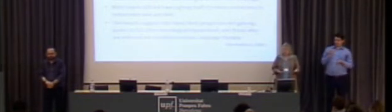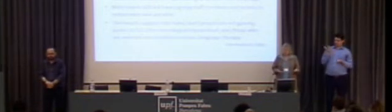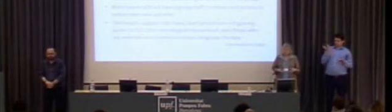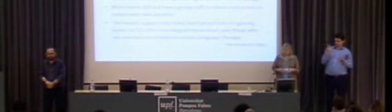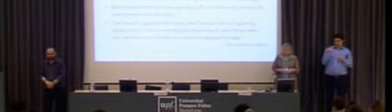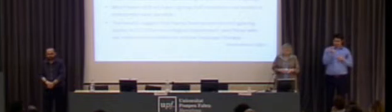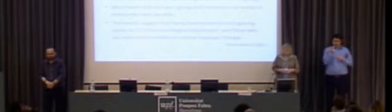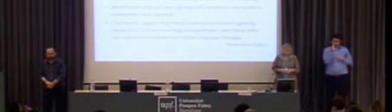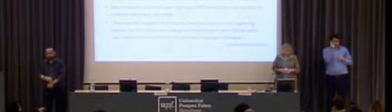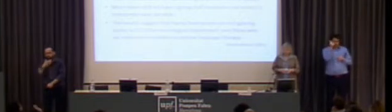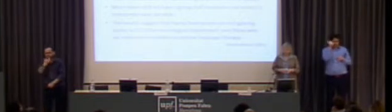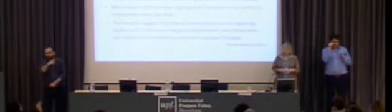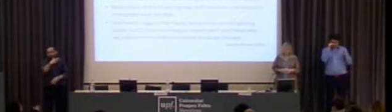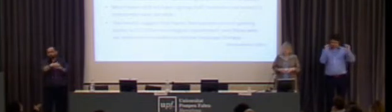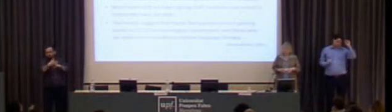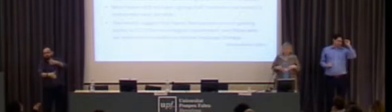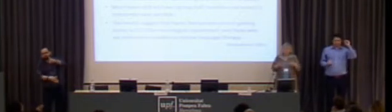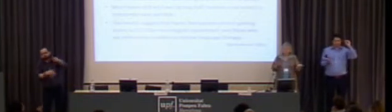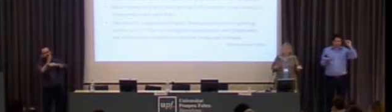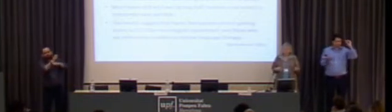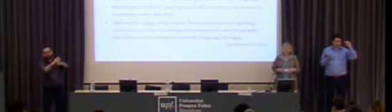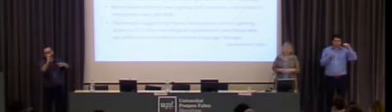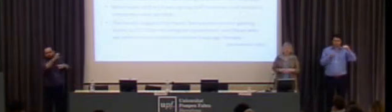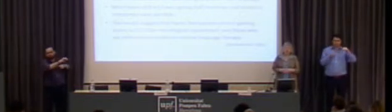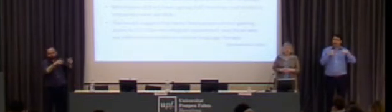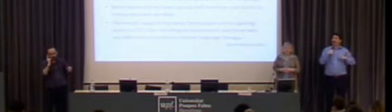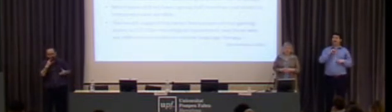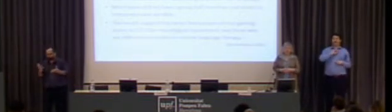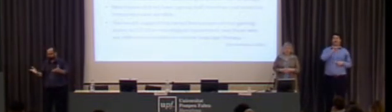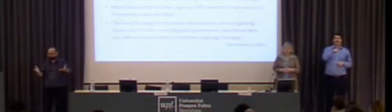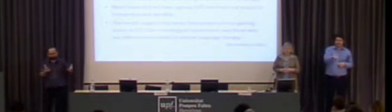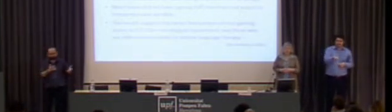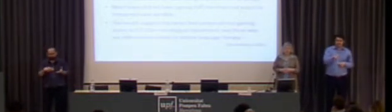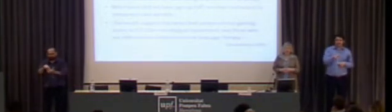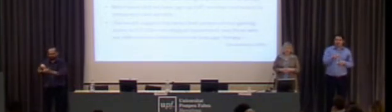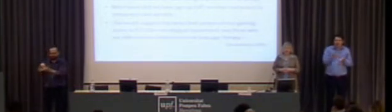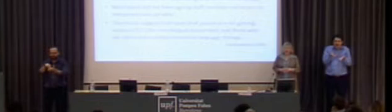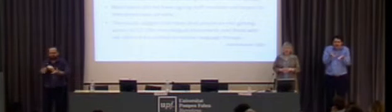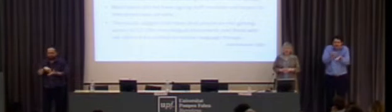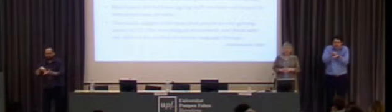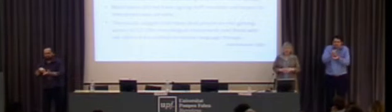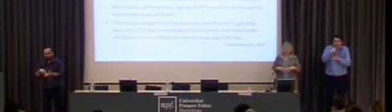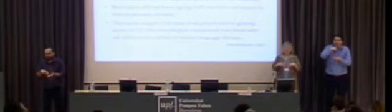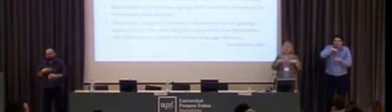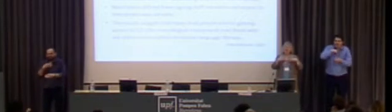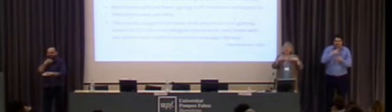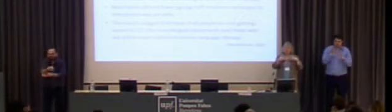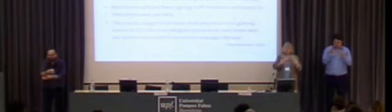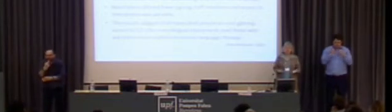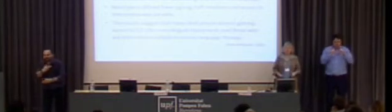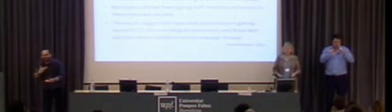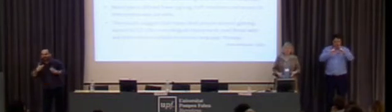a stroke, and that even the people who are referred don't get any therapy. And therefore,